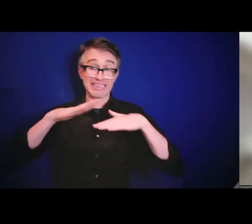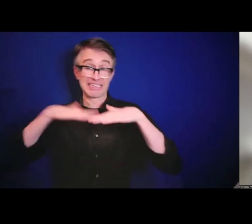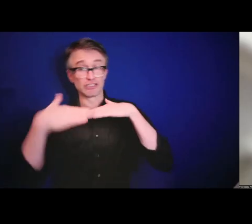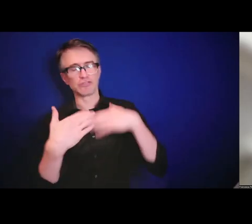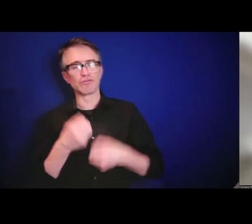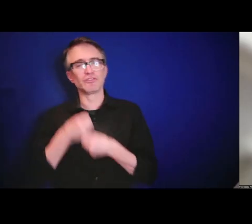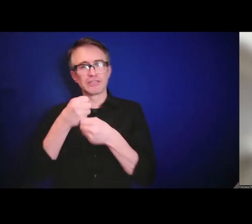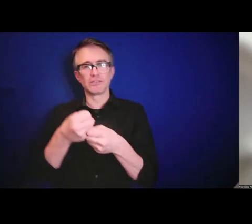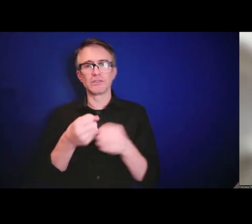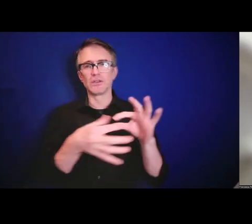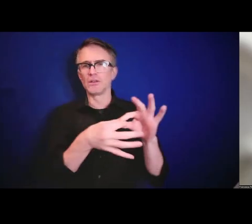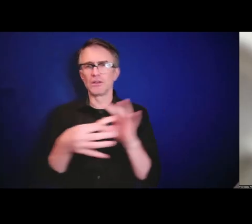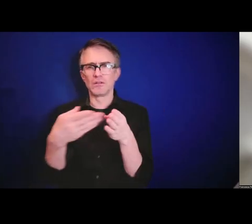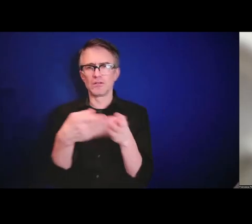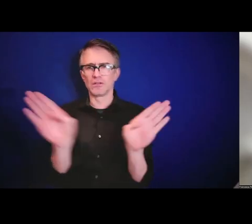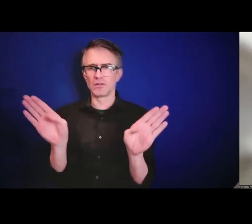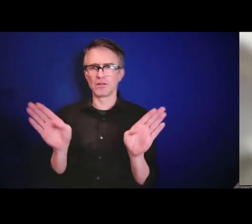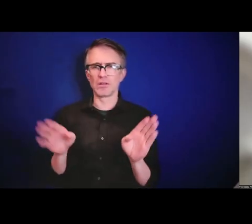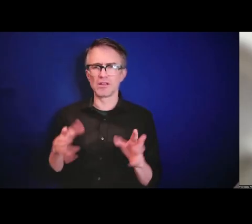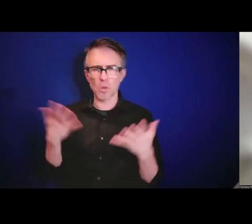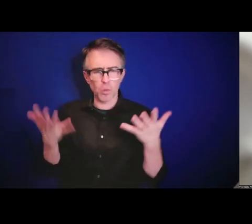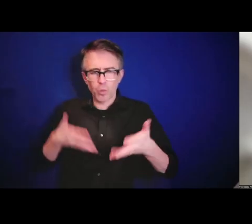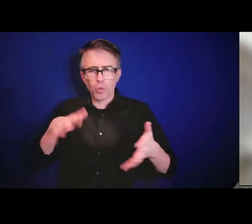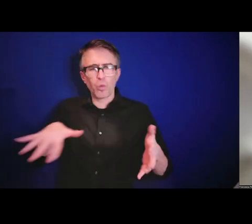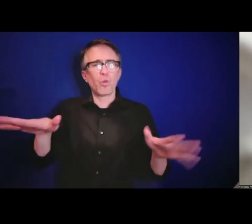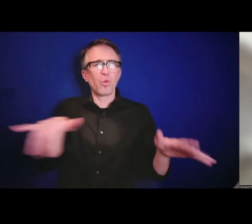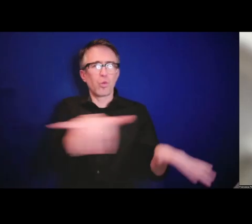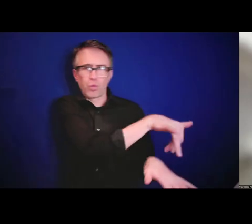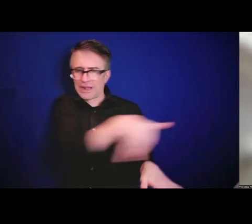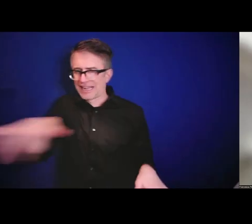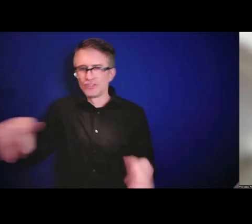look promising? From Jamie.